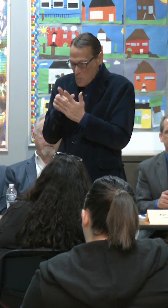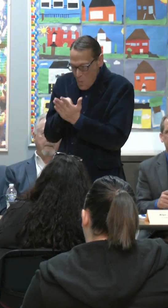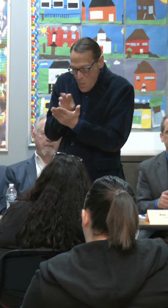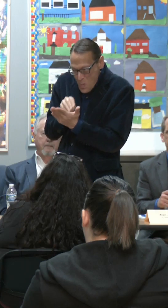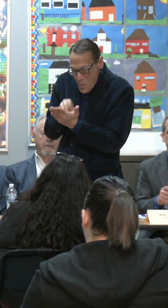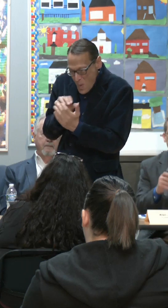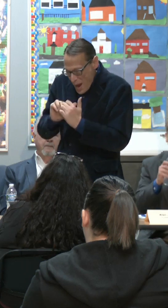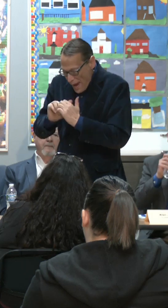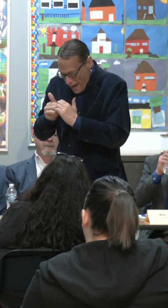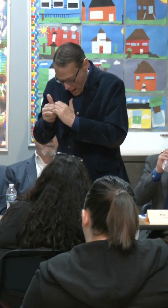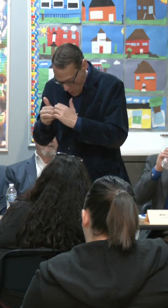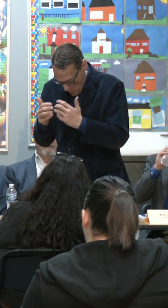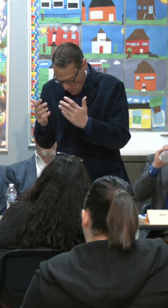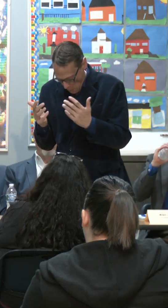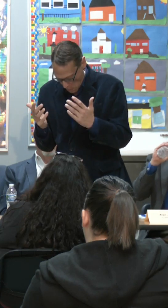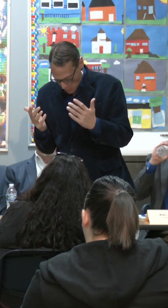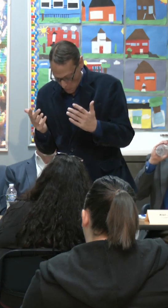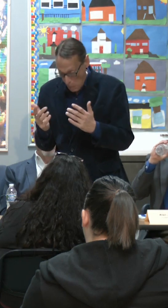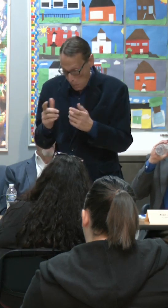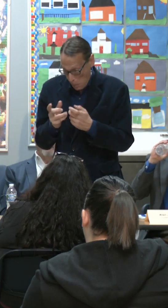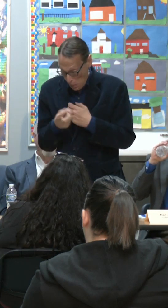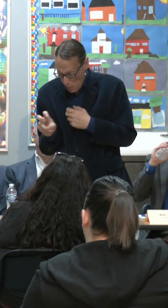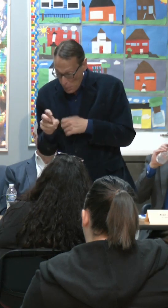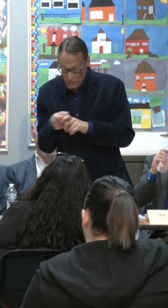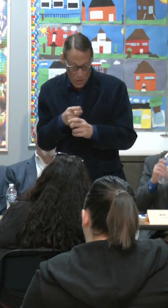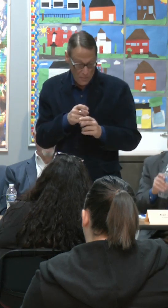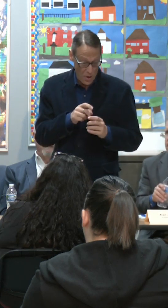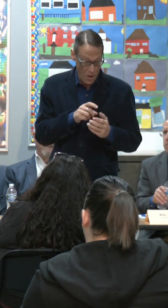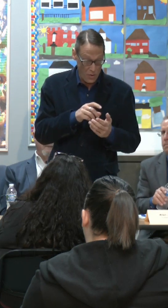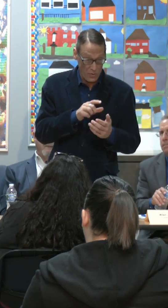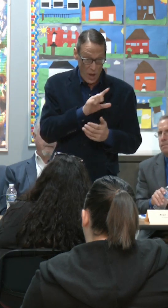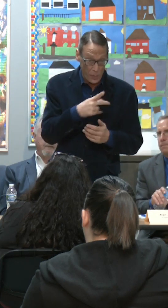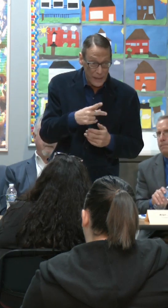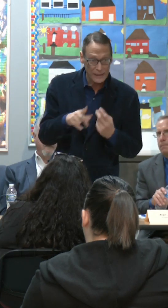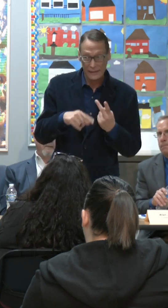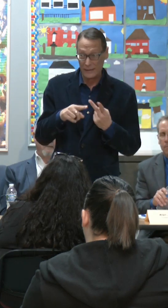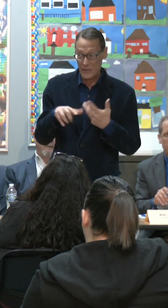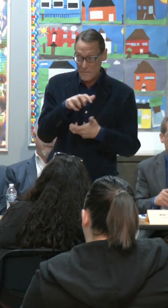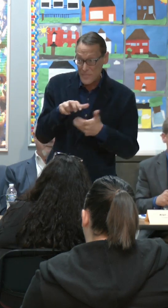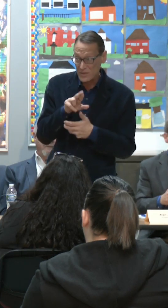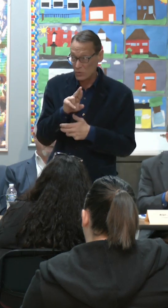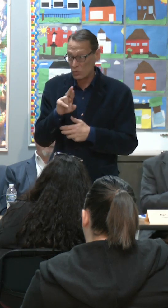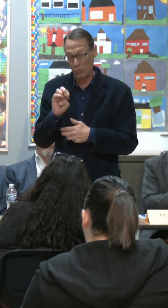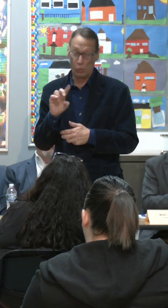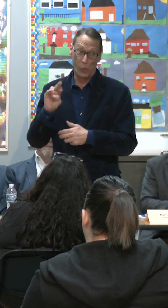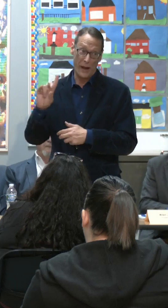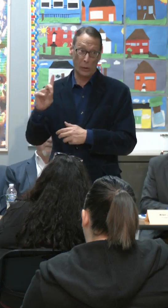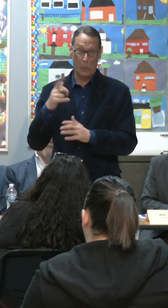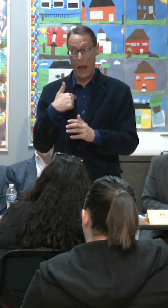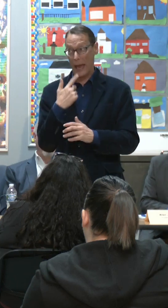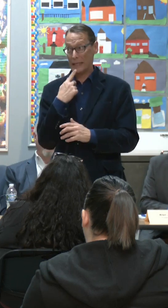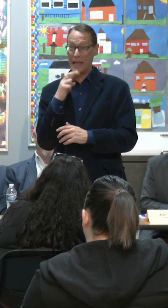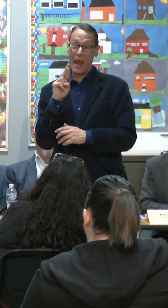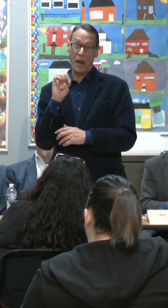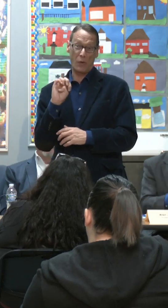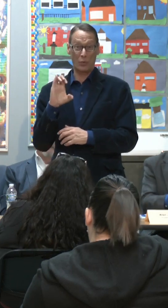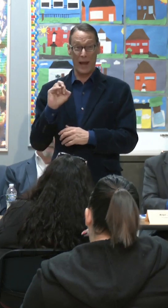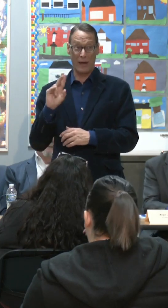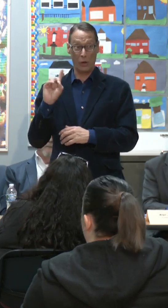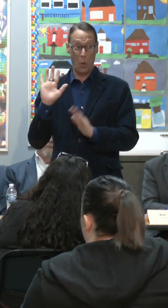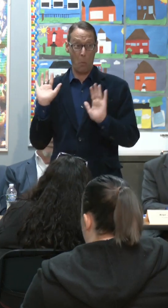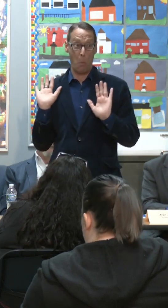how to transition between records and mix records, or I say records, I'm sorry, songs,